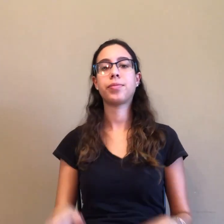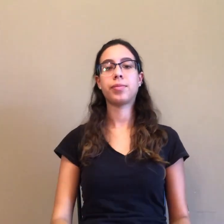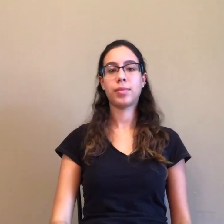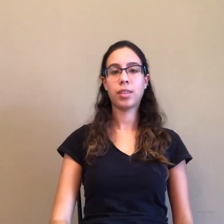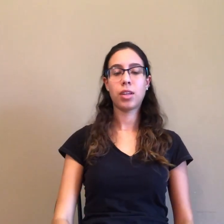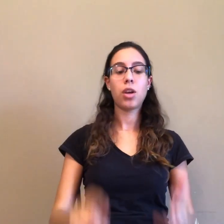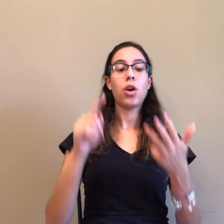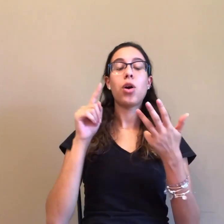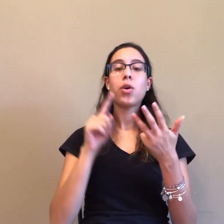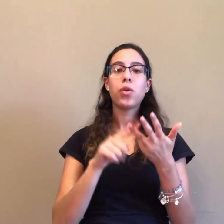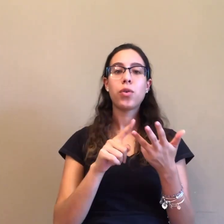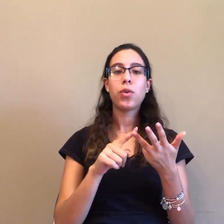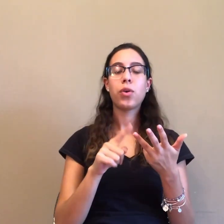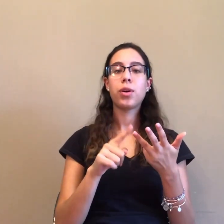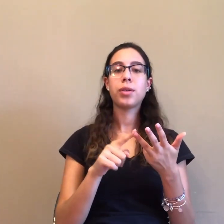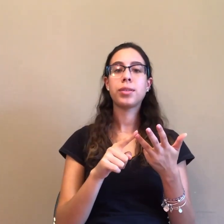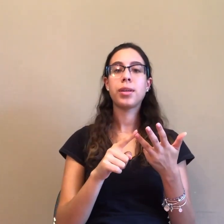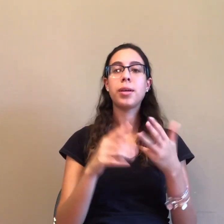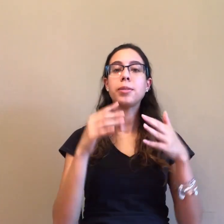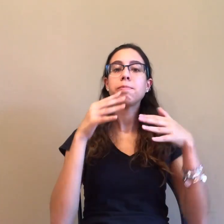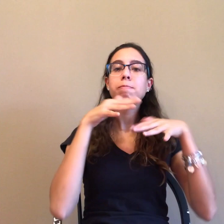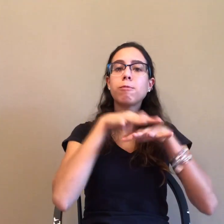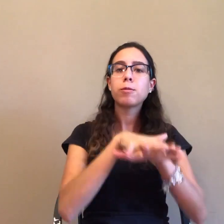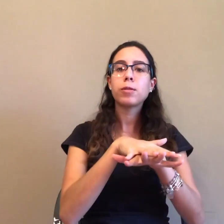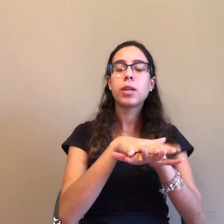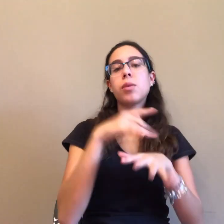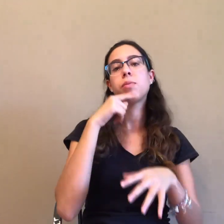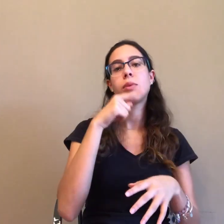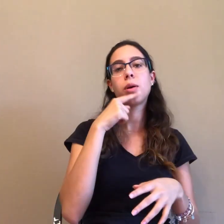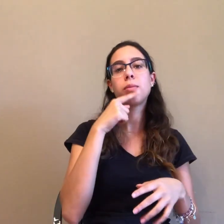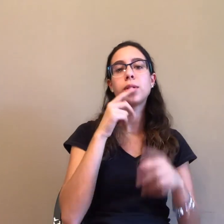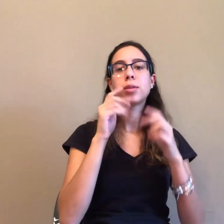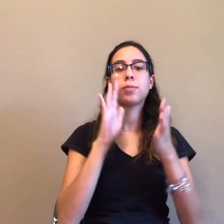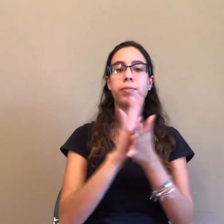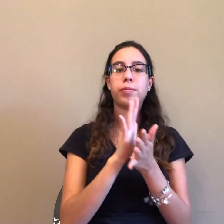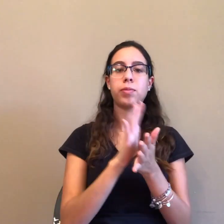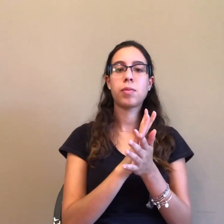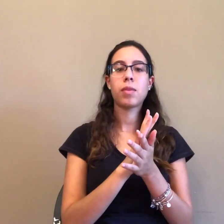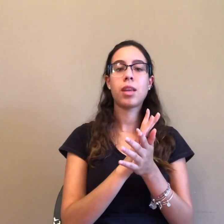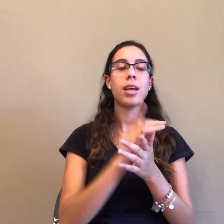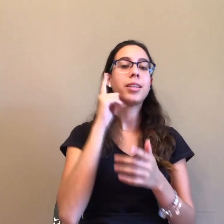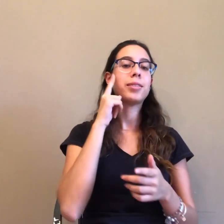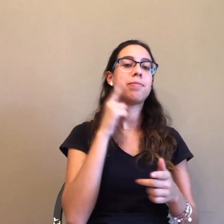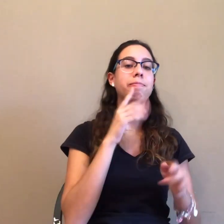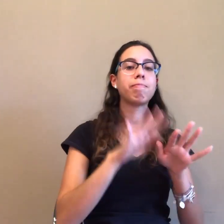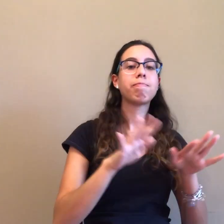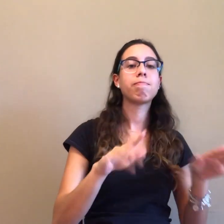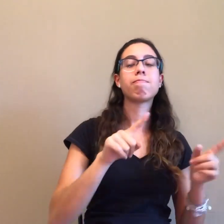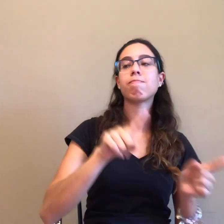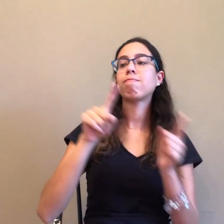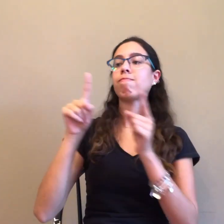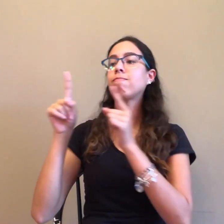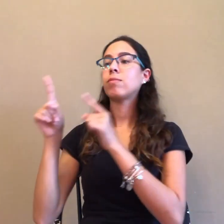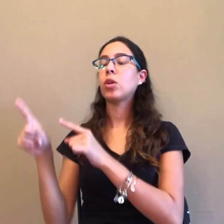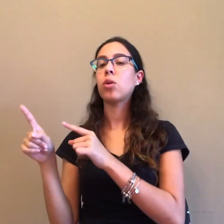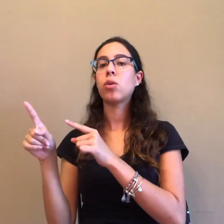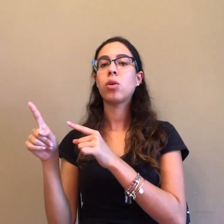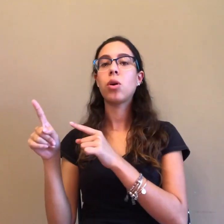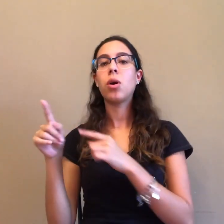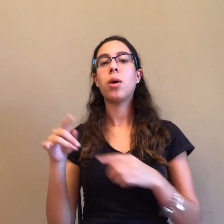language. The fourth, mainstreaming or public school, is when a deaf or hard of hearing student attends